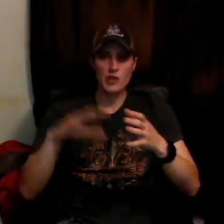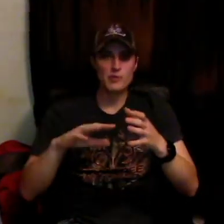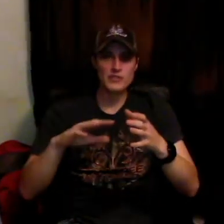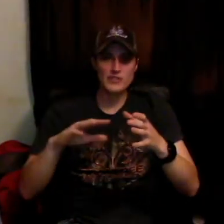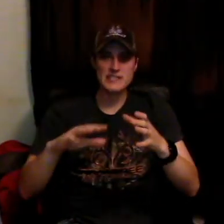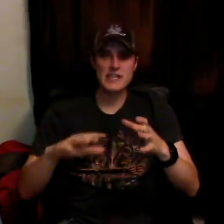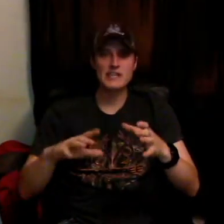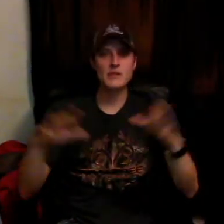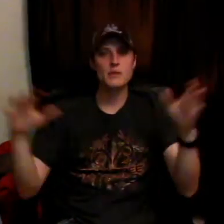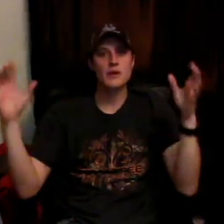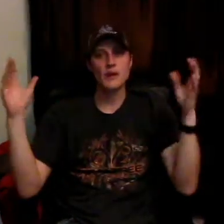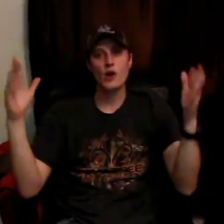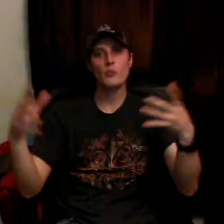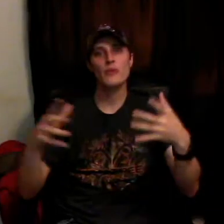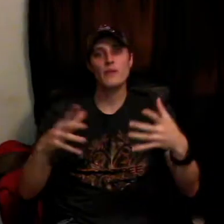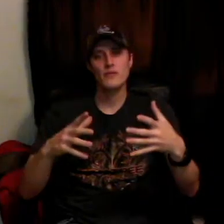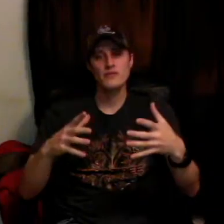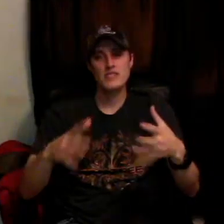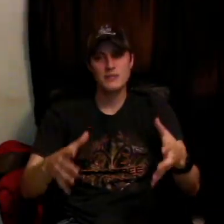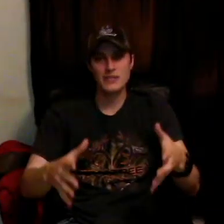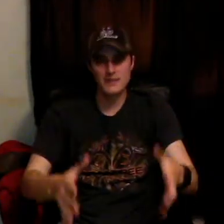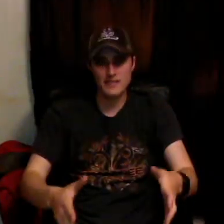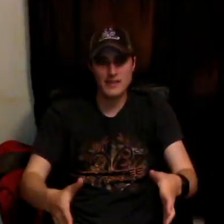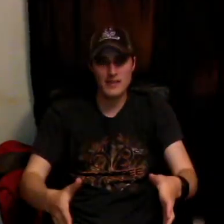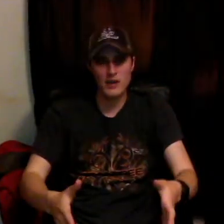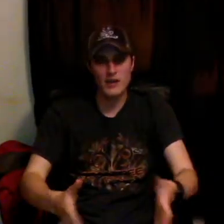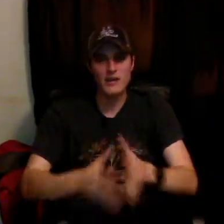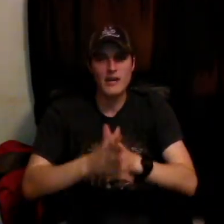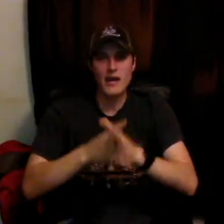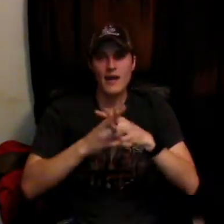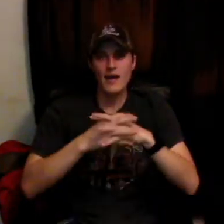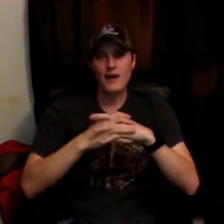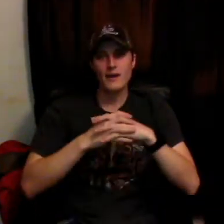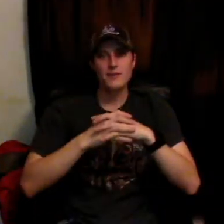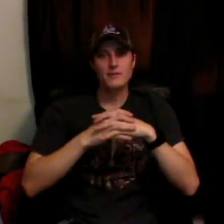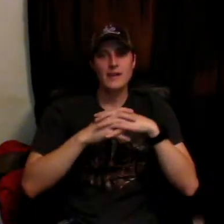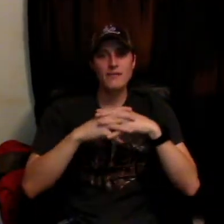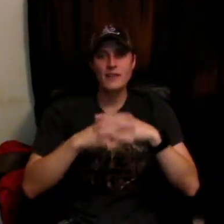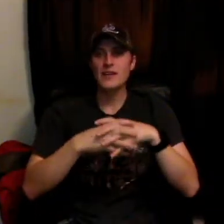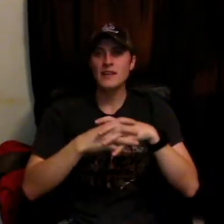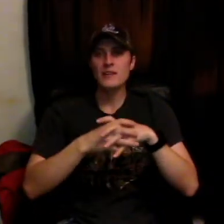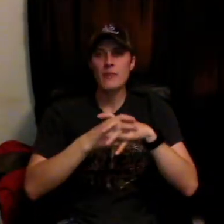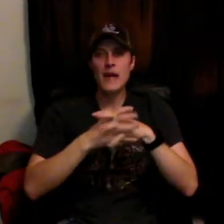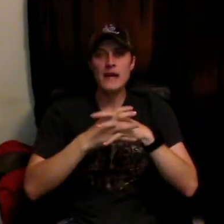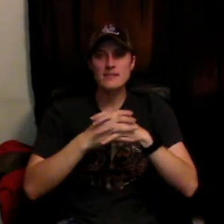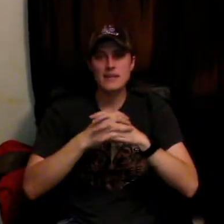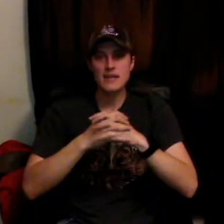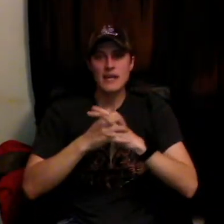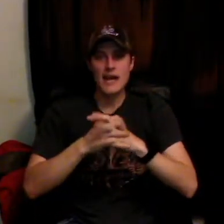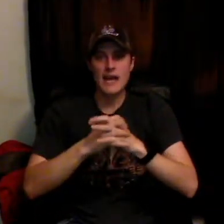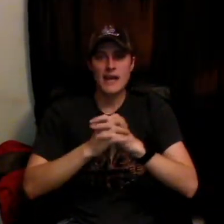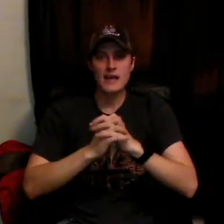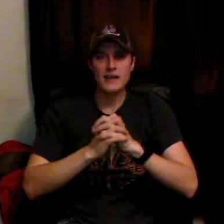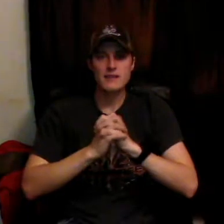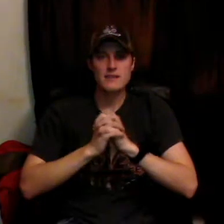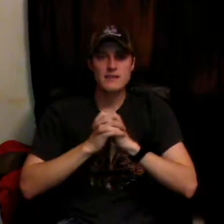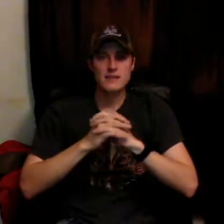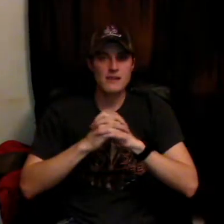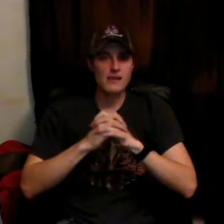up a tree stand anywhere and hope that something comes in, all right? I've done it in the past, and I